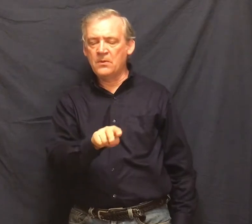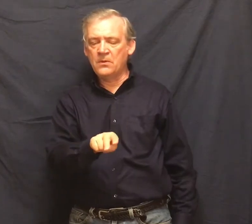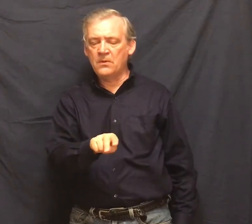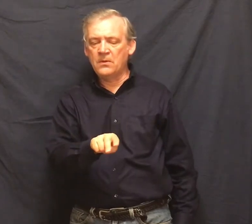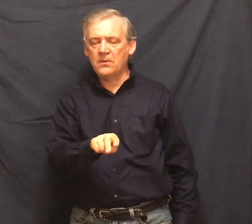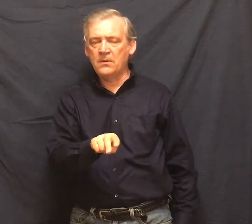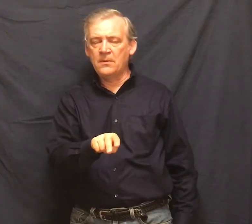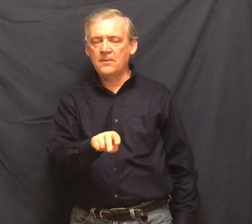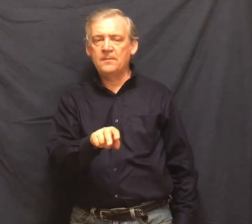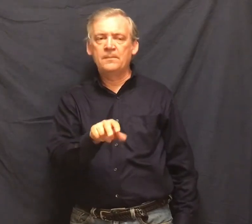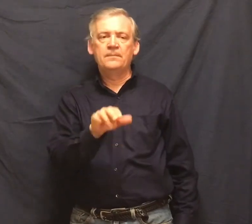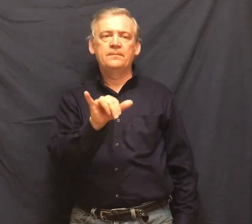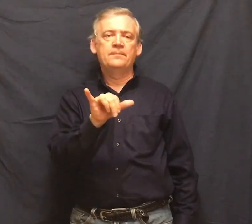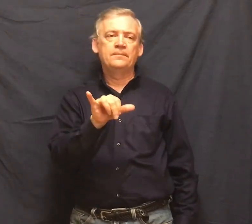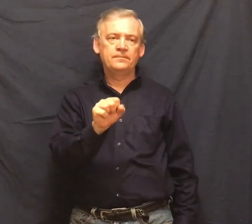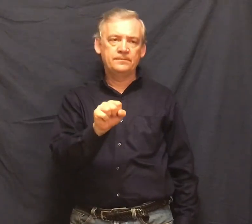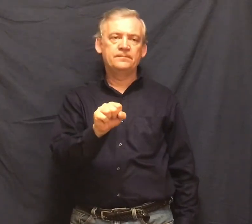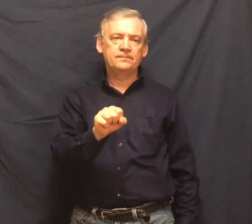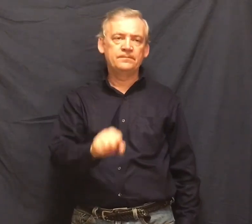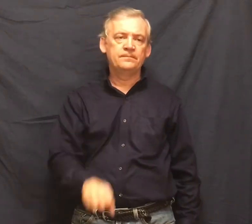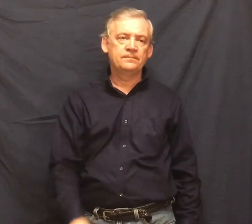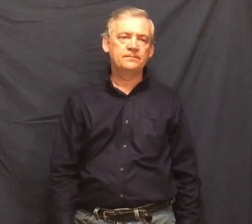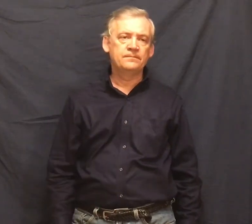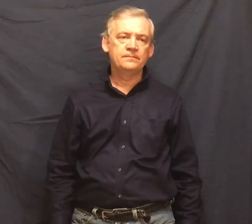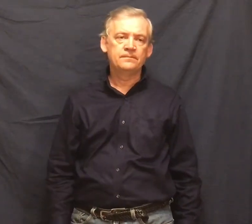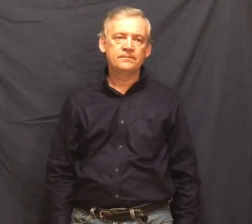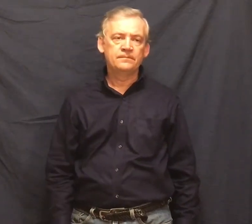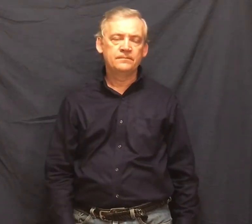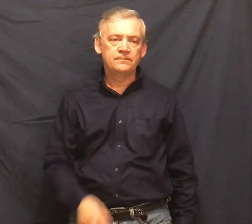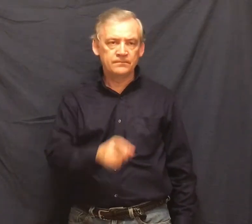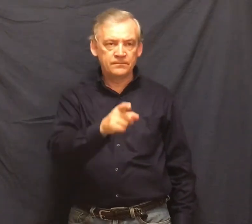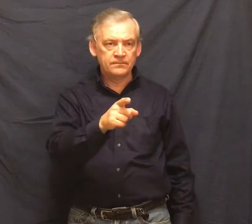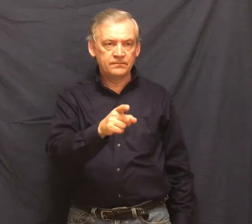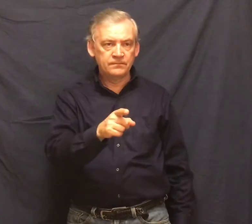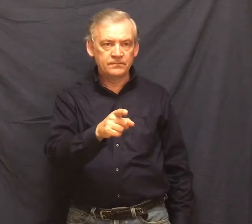Yeah, he said. You can have a pup if you want to.